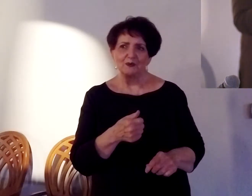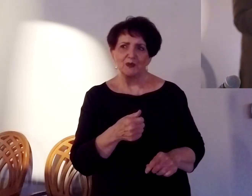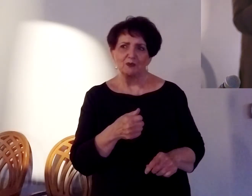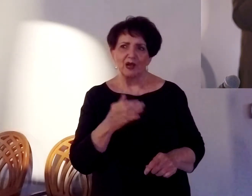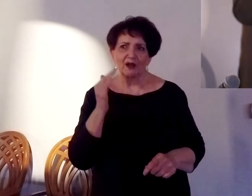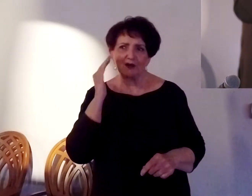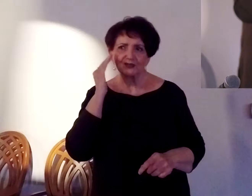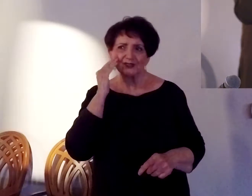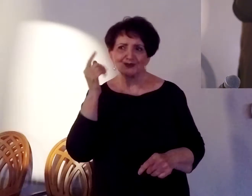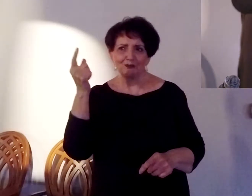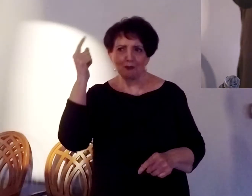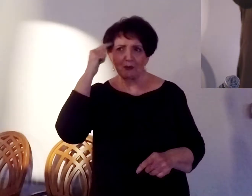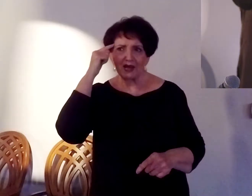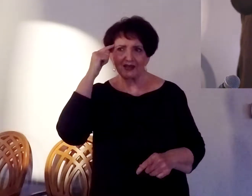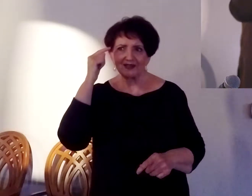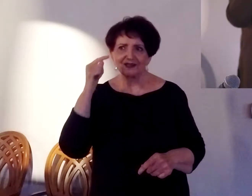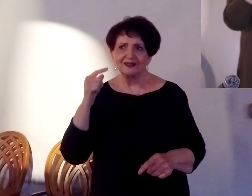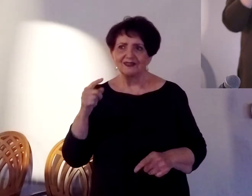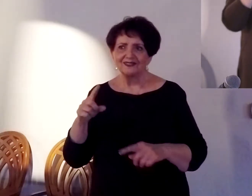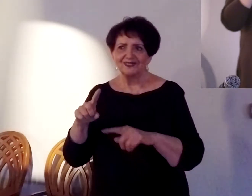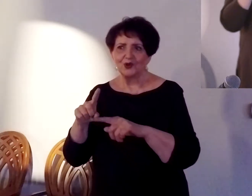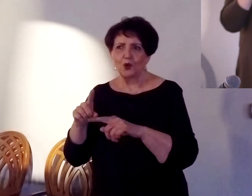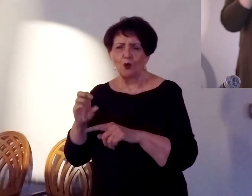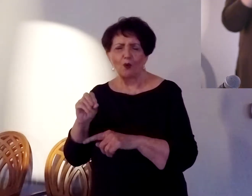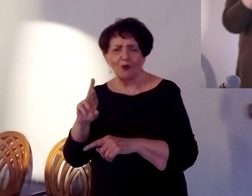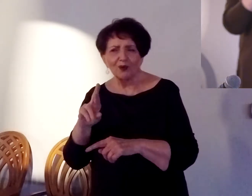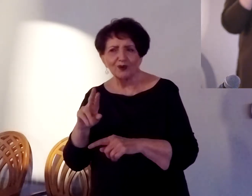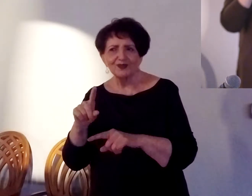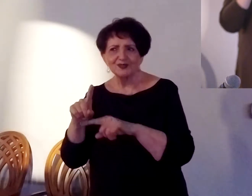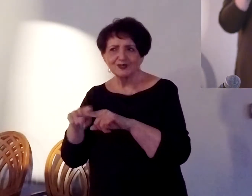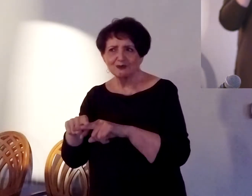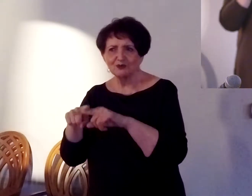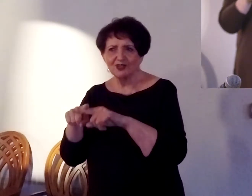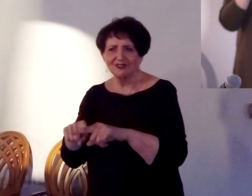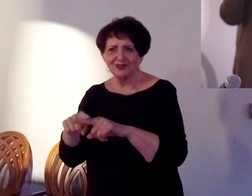I don't understand what subjective mind and...